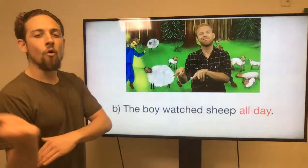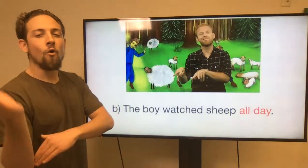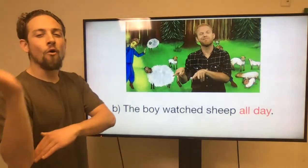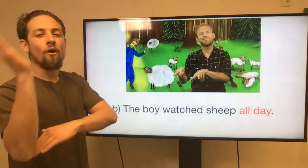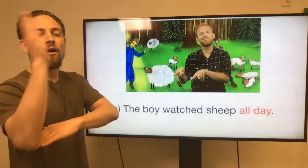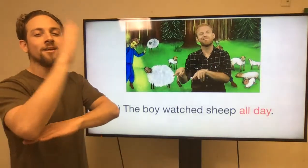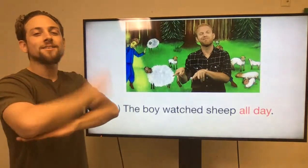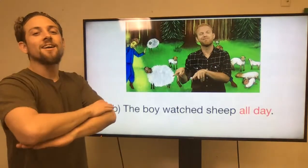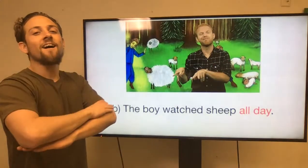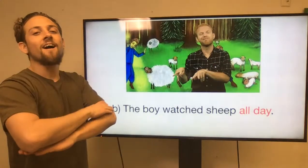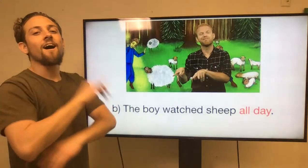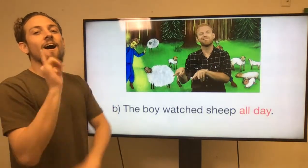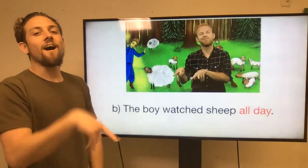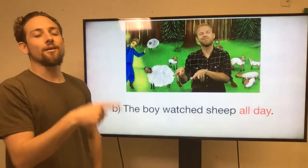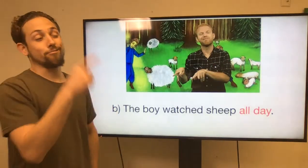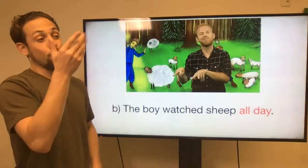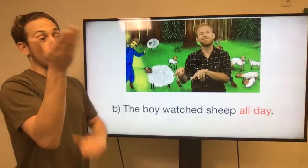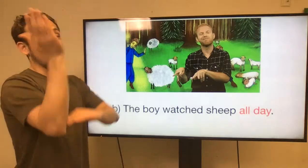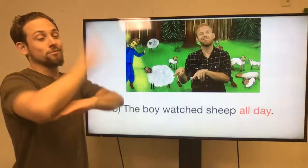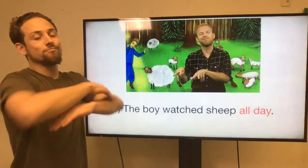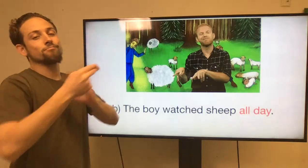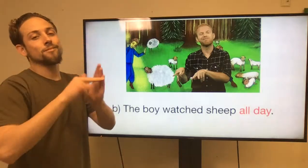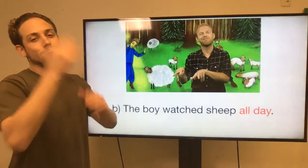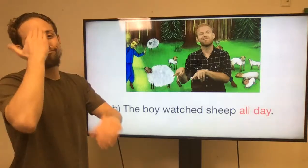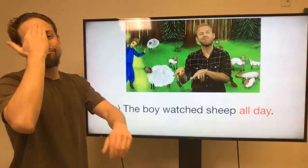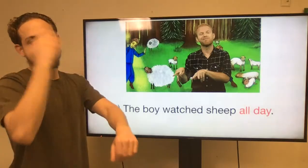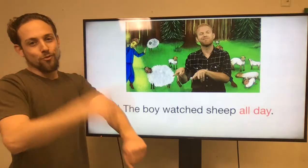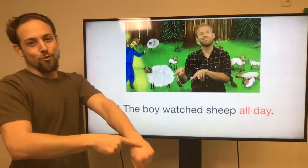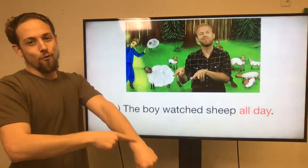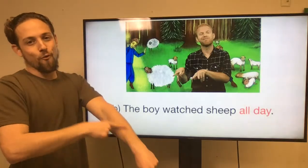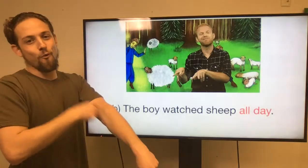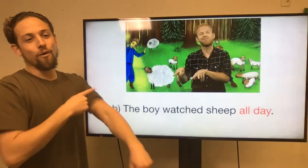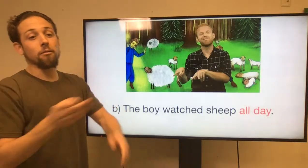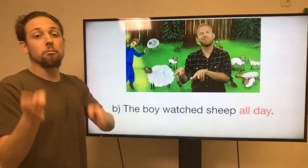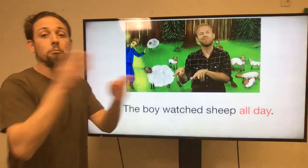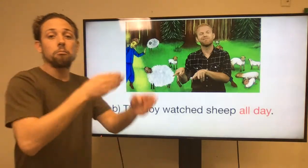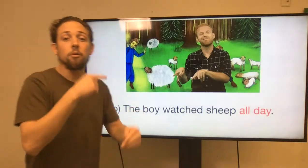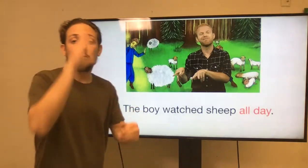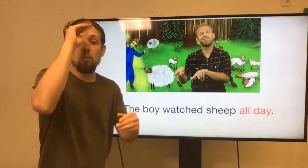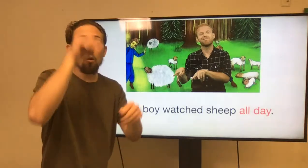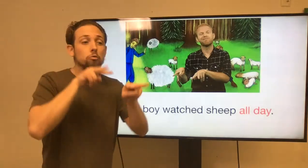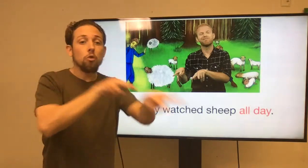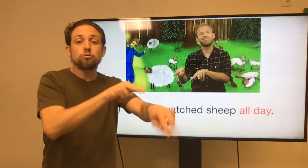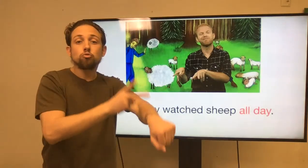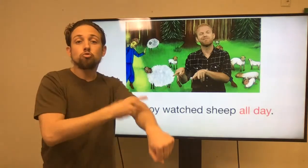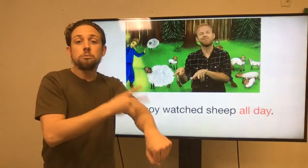You saw the words all day in the sentence. And that helped you know that it was a long time.